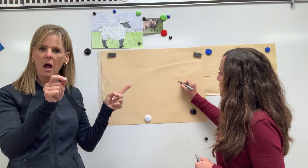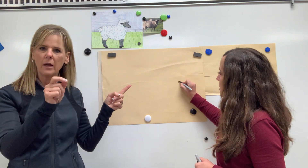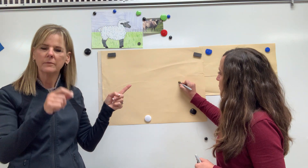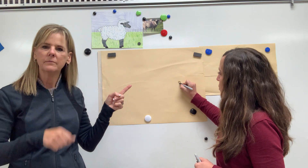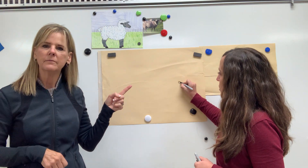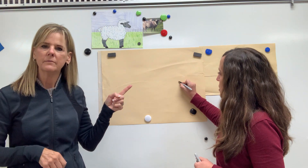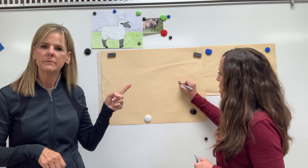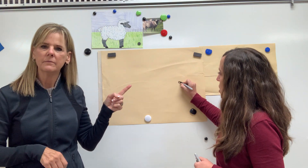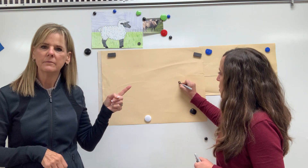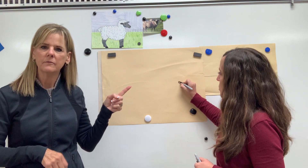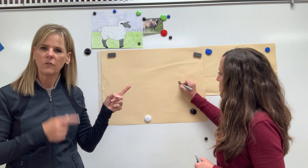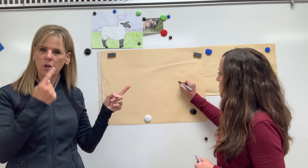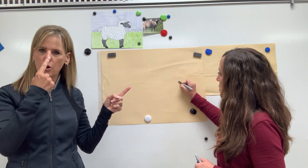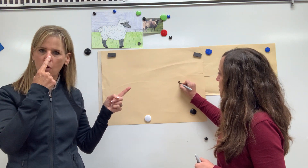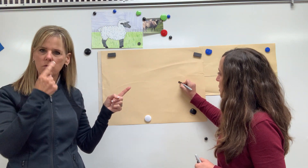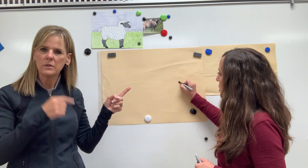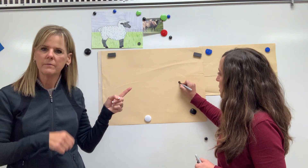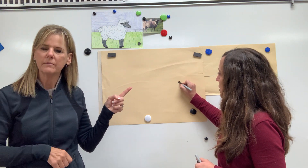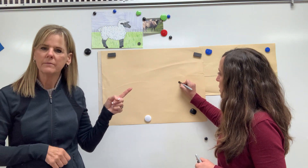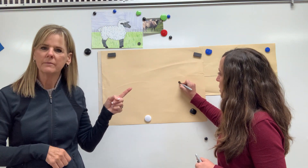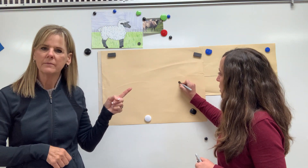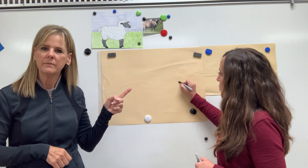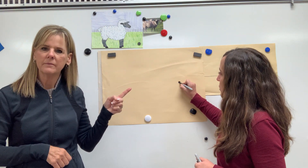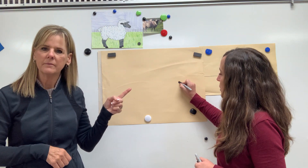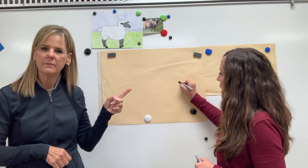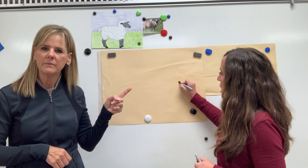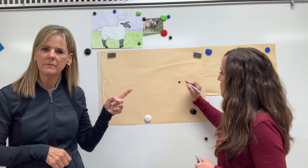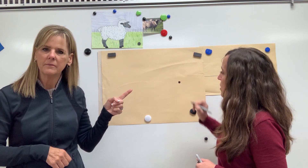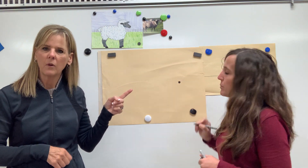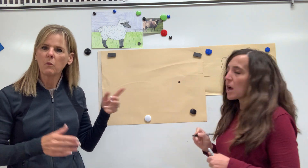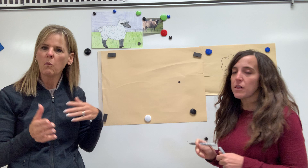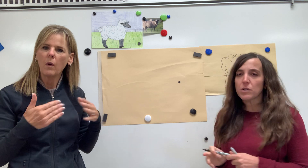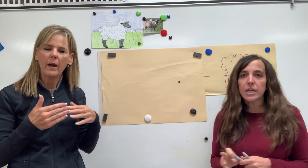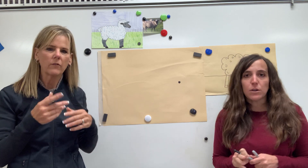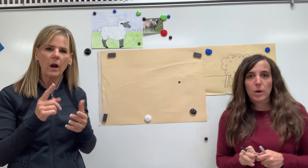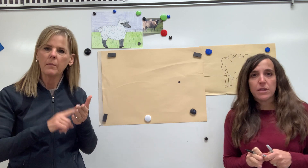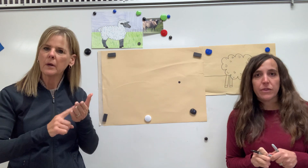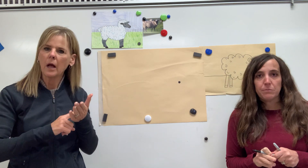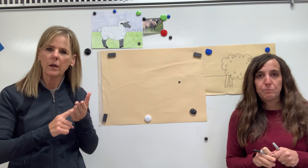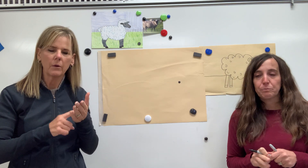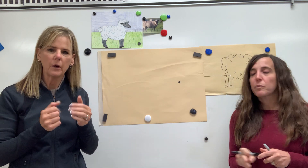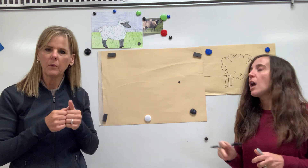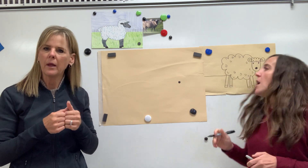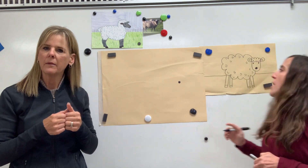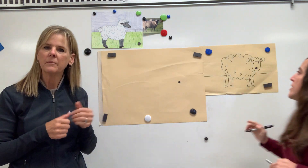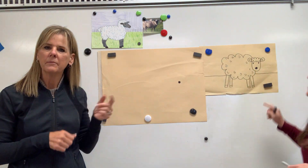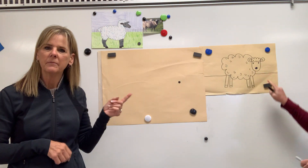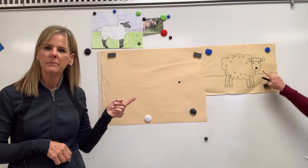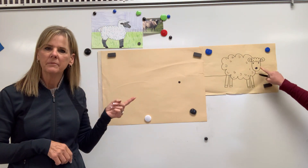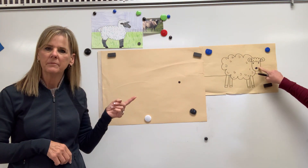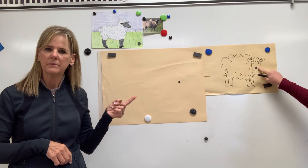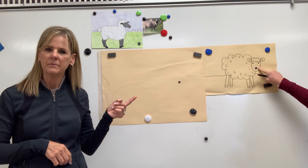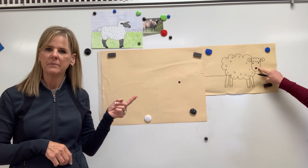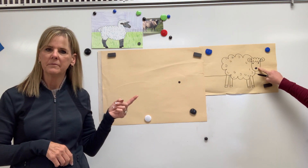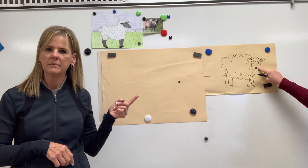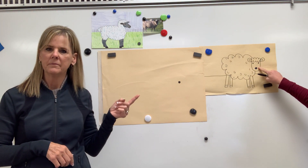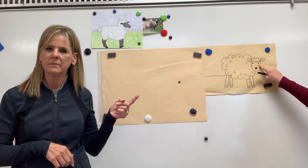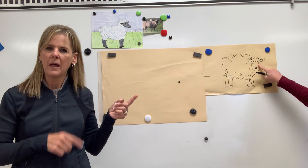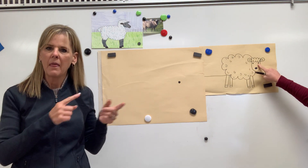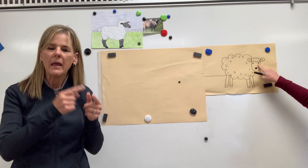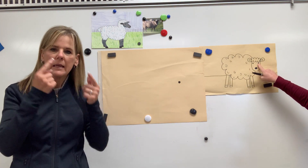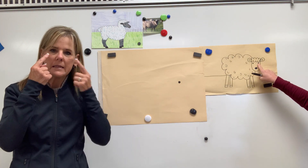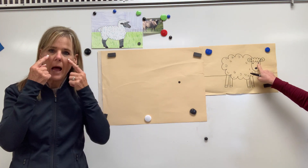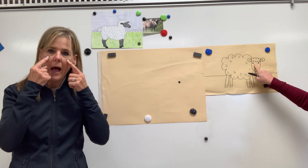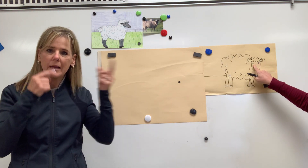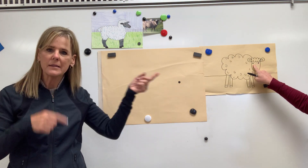dot for the nose with whatever I'm coloring in with. Then we're going to do his